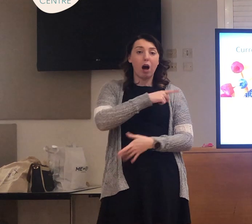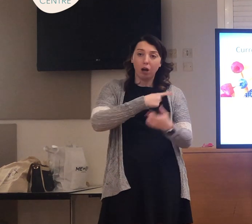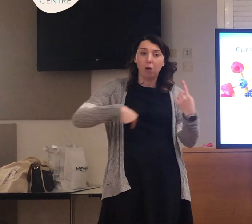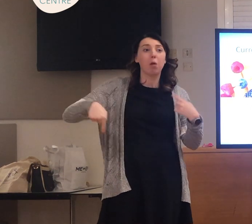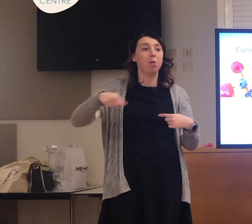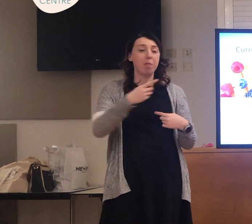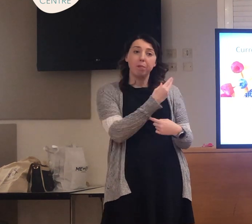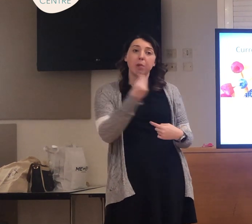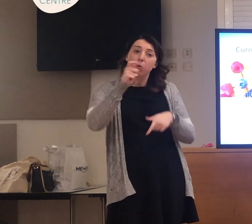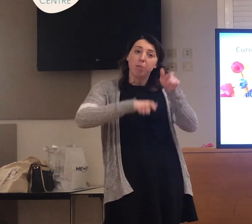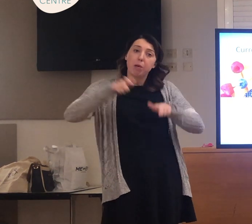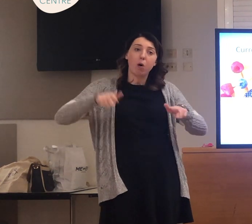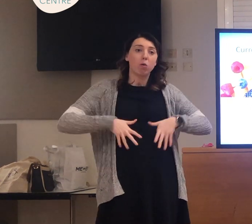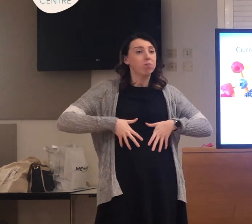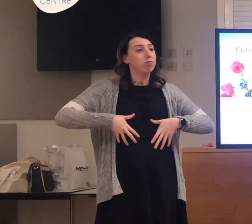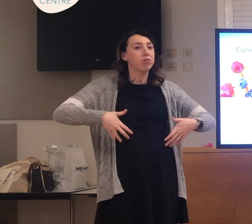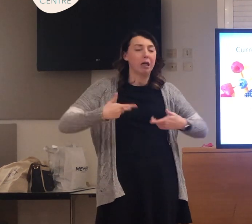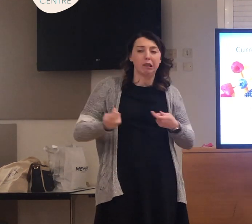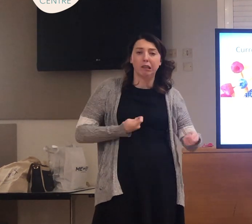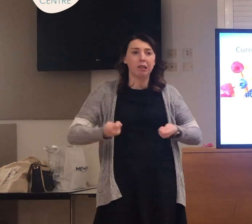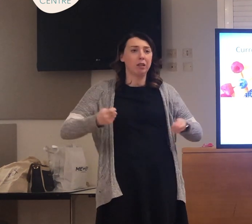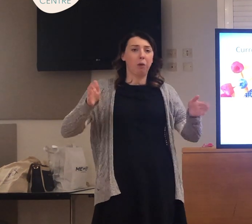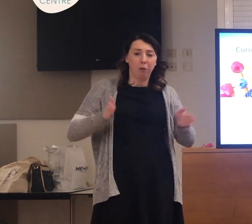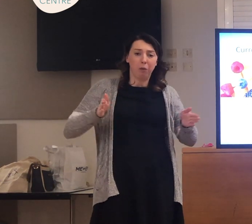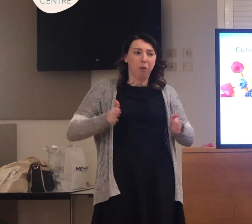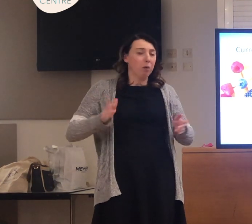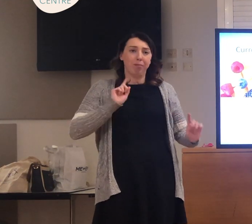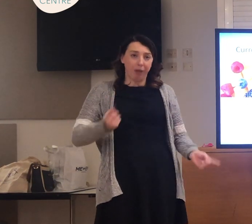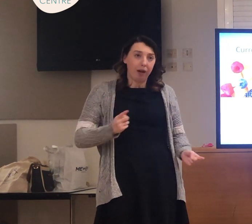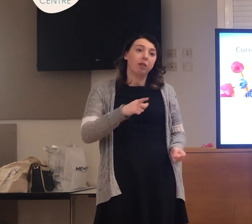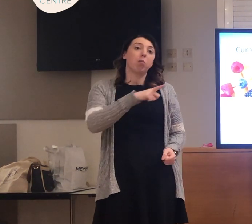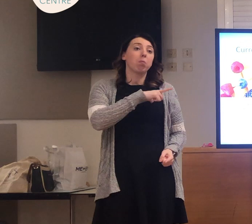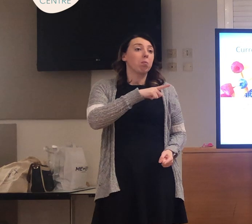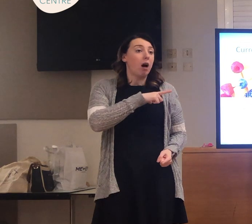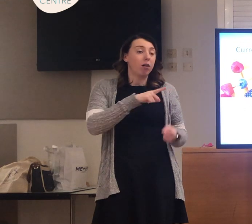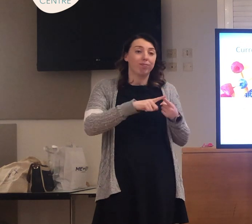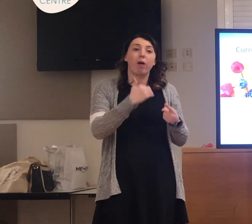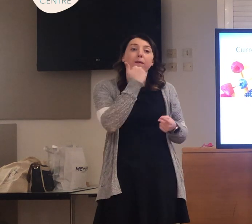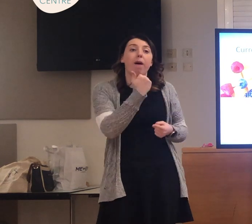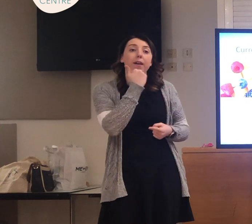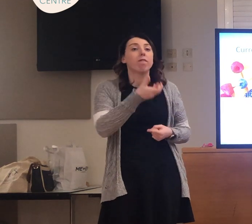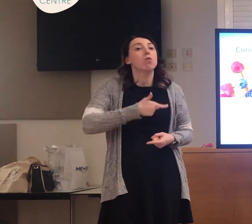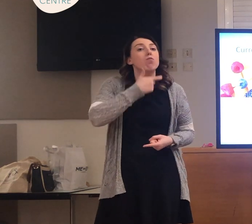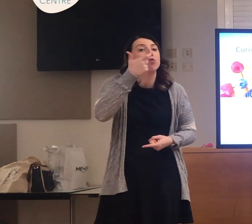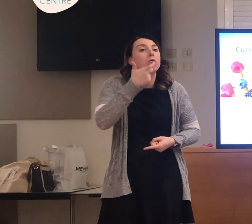our weight is really simple. We don't eat enough fruit and